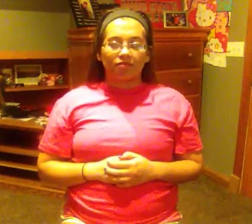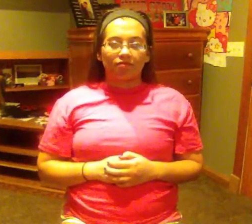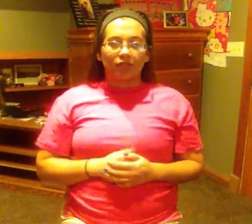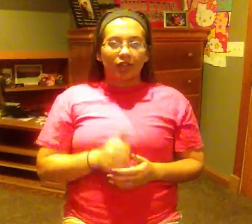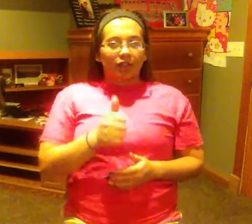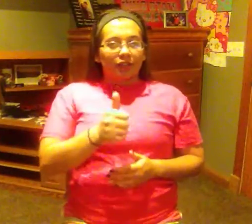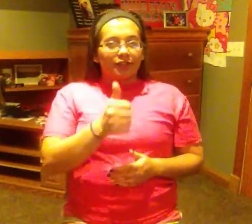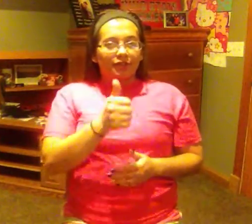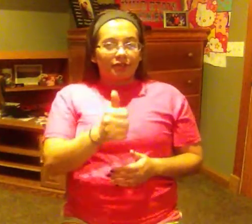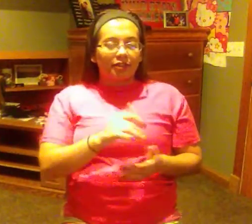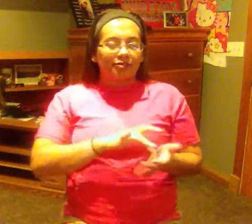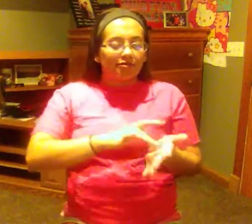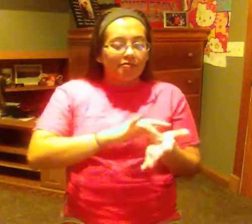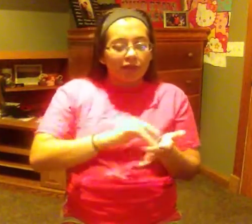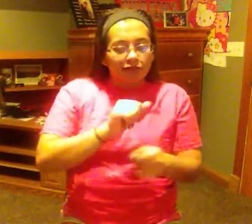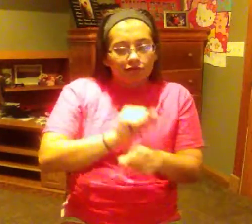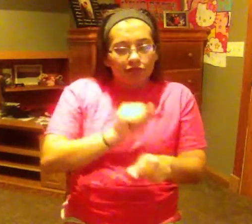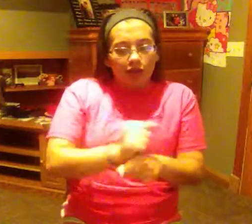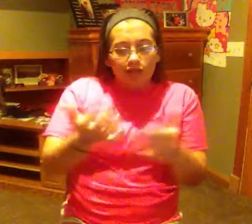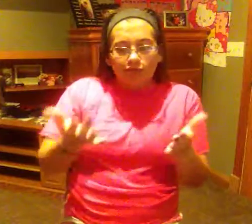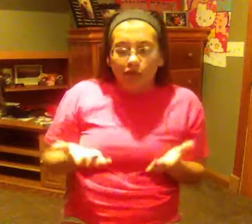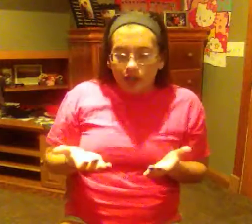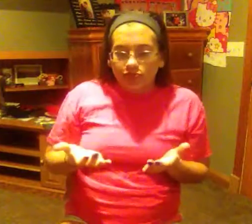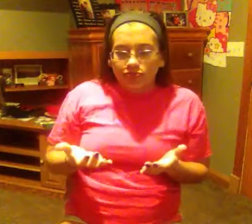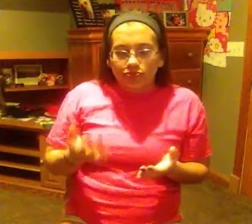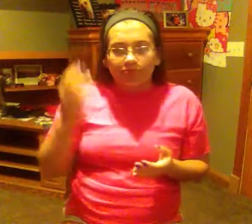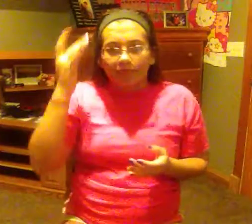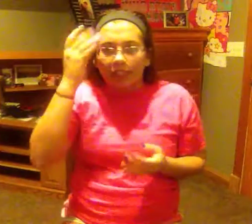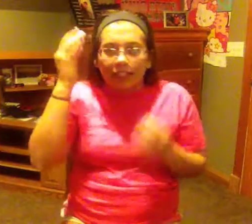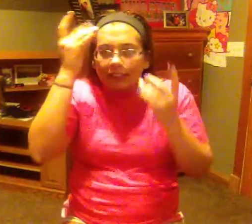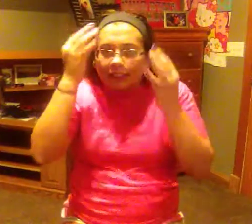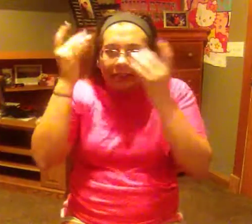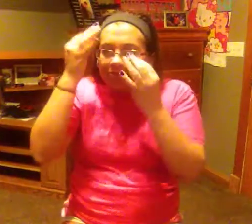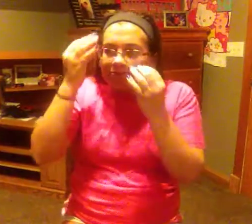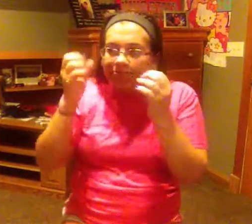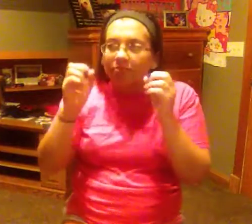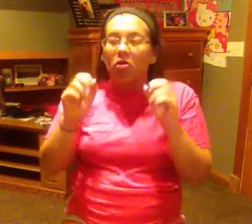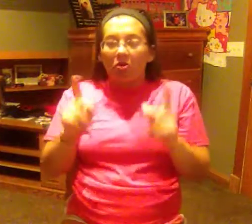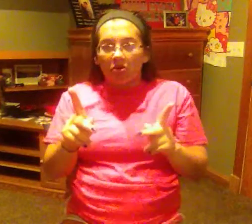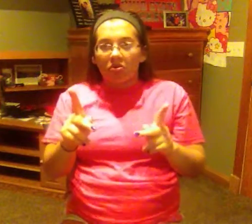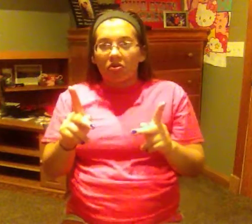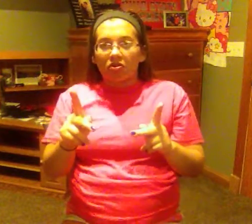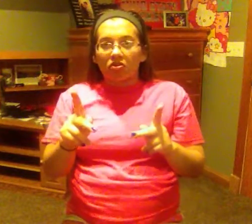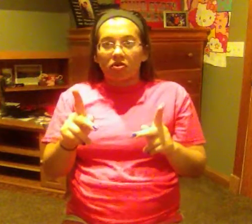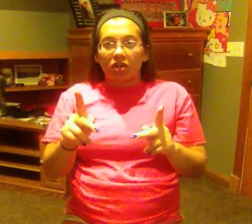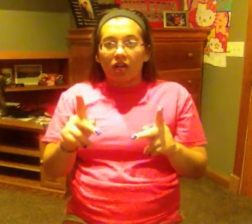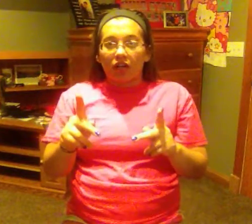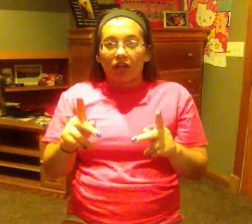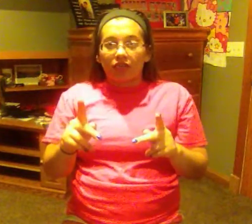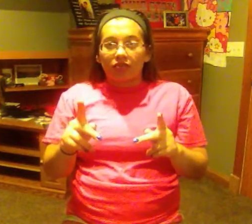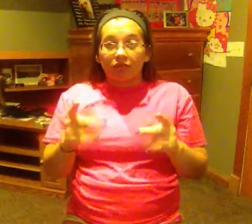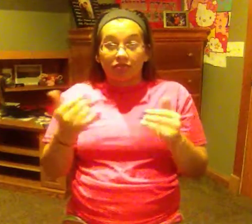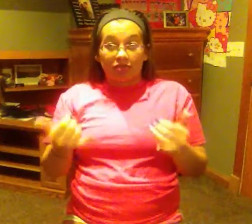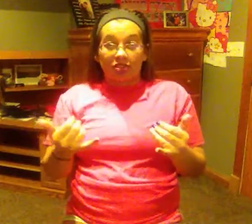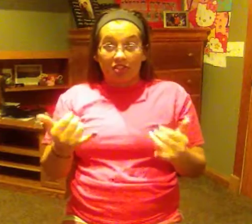career but not sure which field is the best fit or how to pay for school? If you're qualified, the National Guard has the answer. Whether